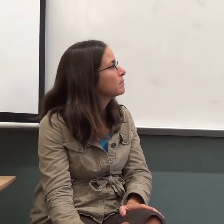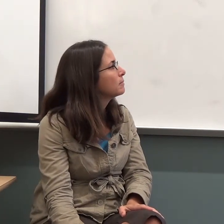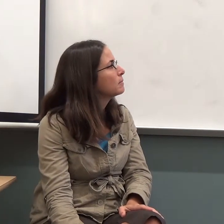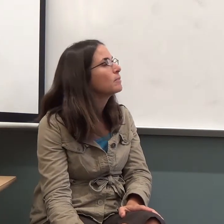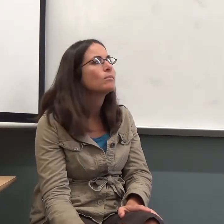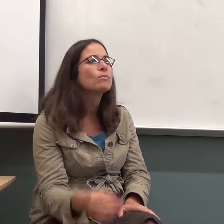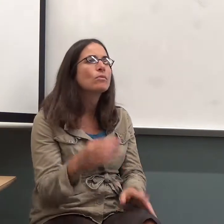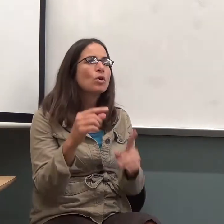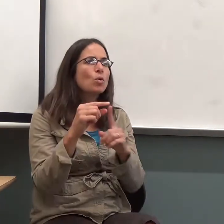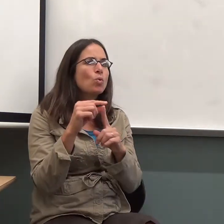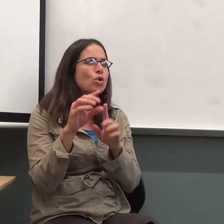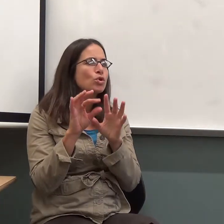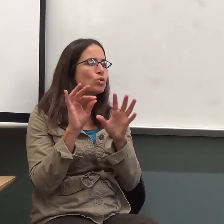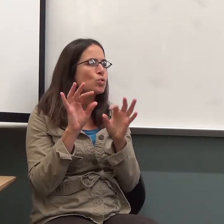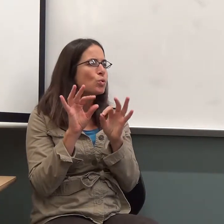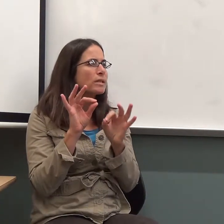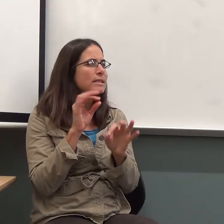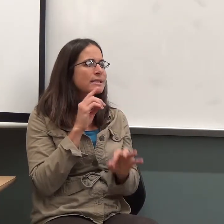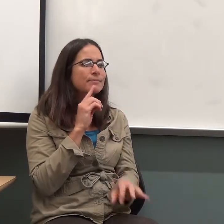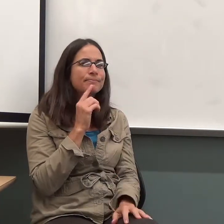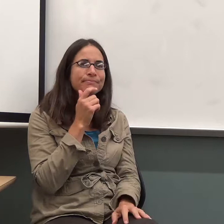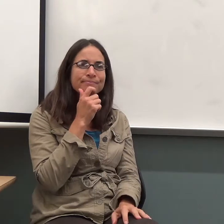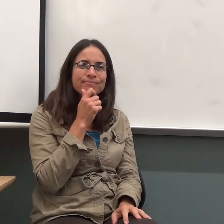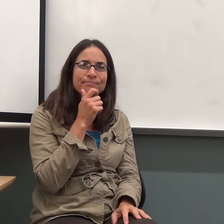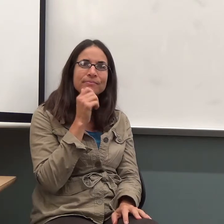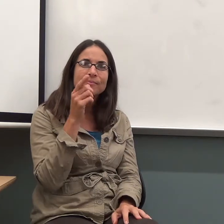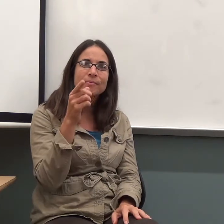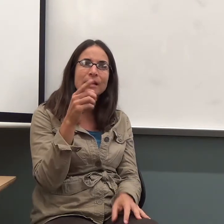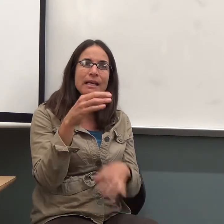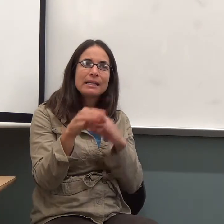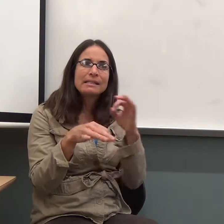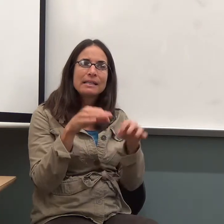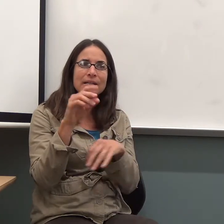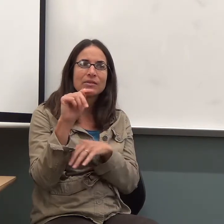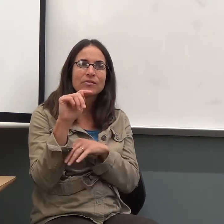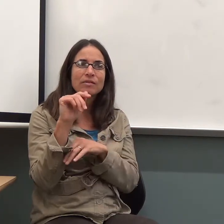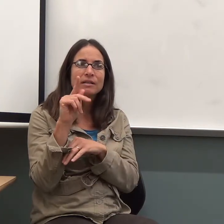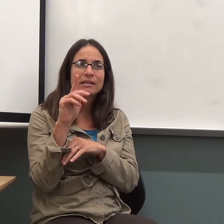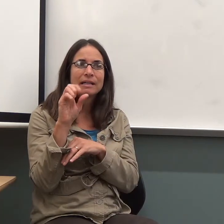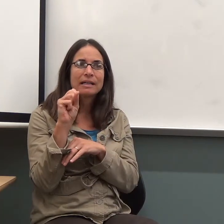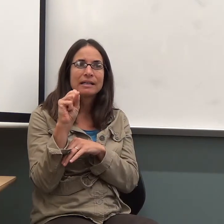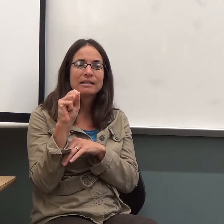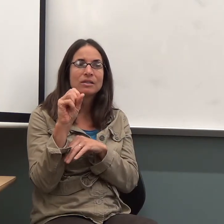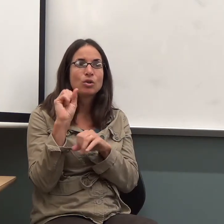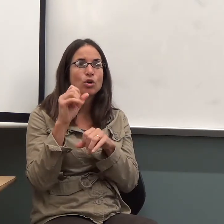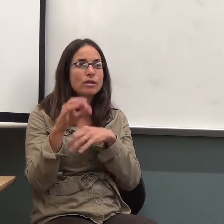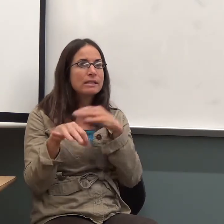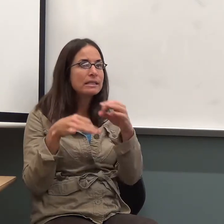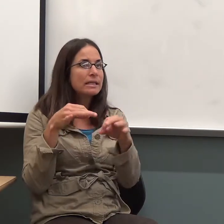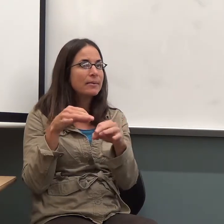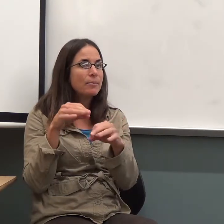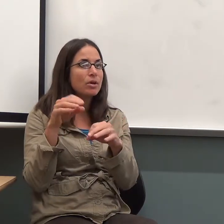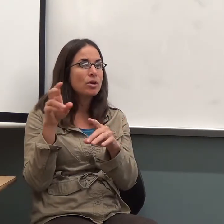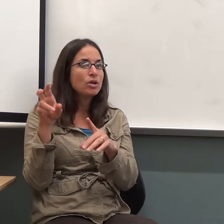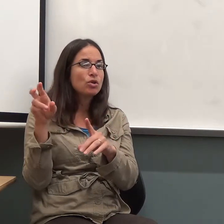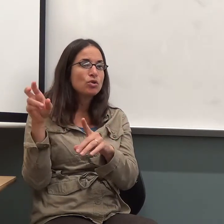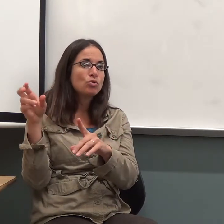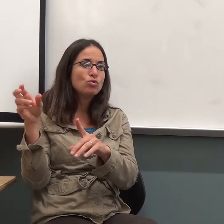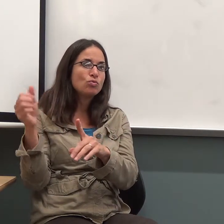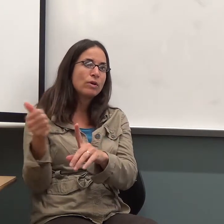choice. Albus? Instead of takes you, can you put transport? We could. Let's just stick with the grammar